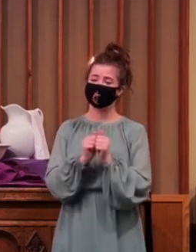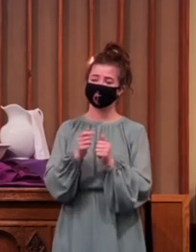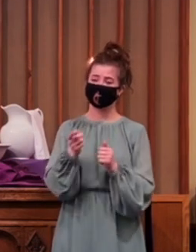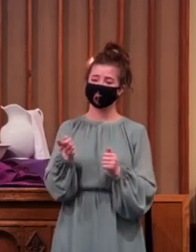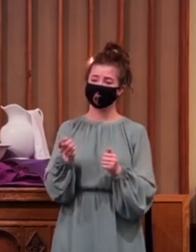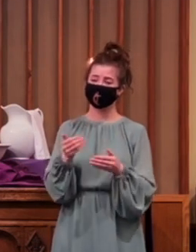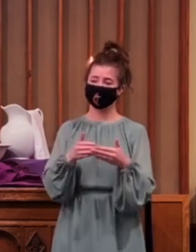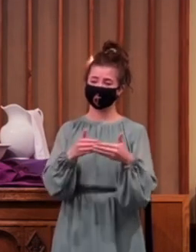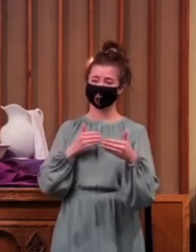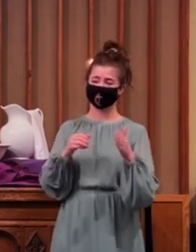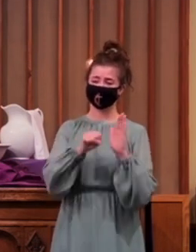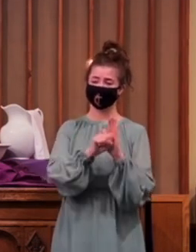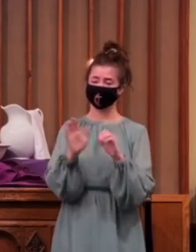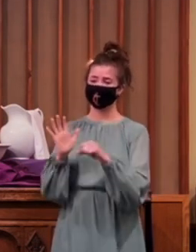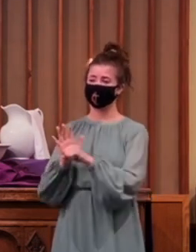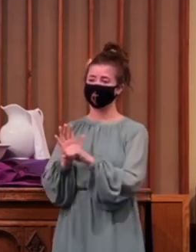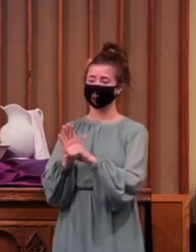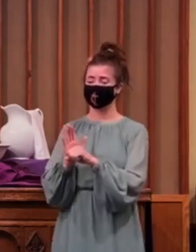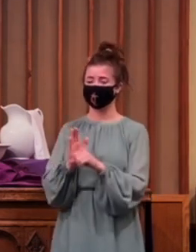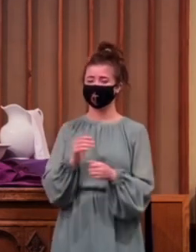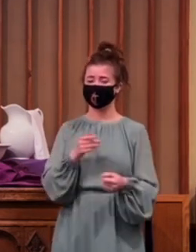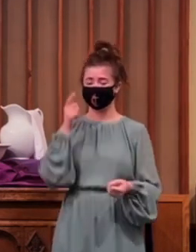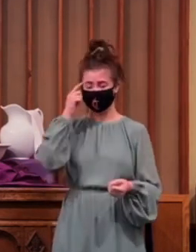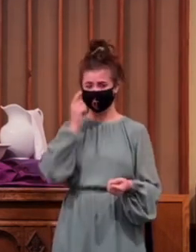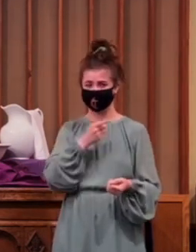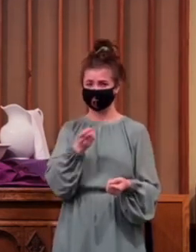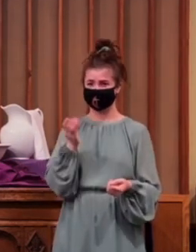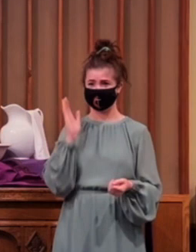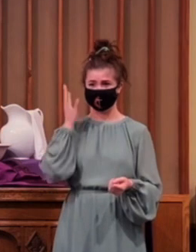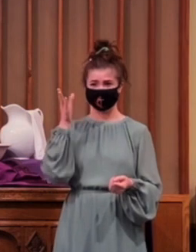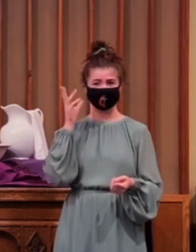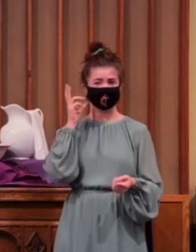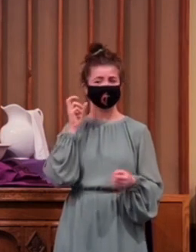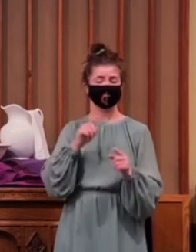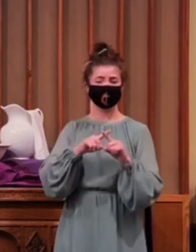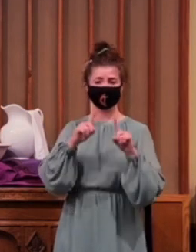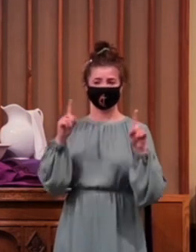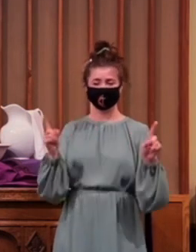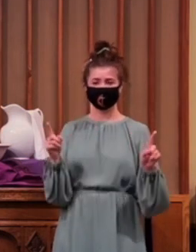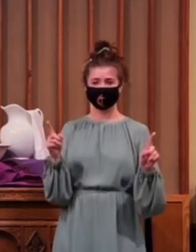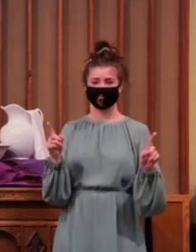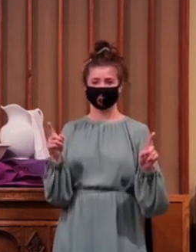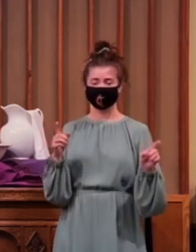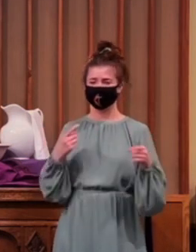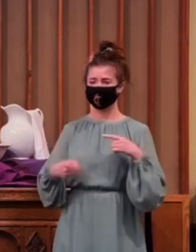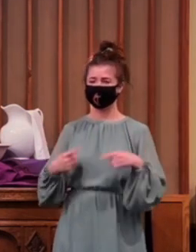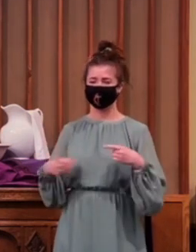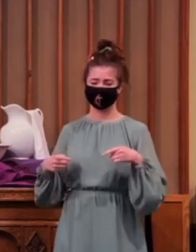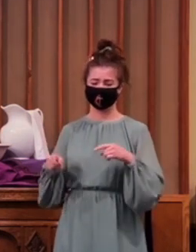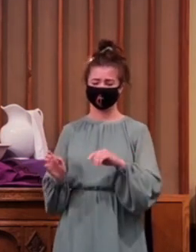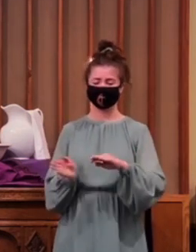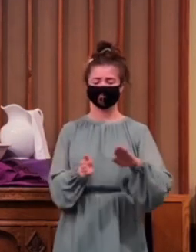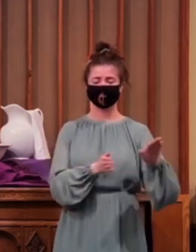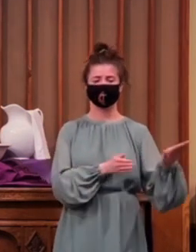the crucifixion, I bet they would have listened differently. I bet they would have put down their arguments and leaned in with